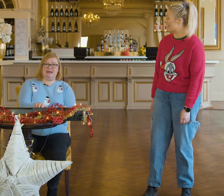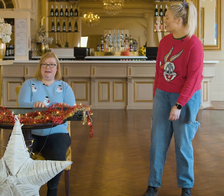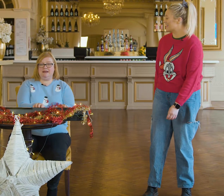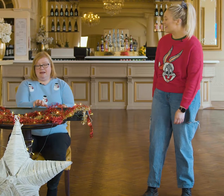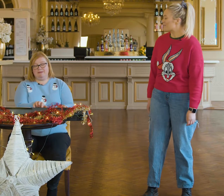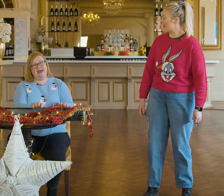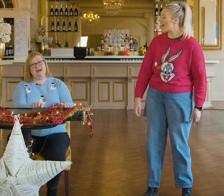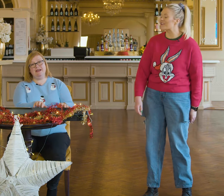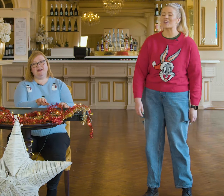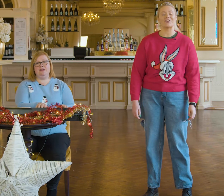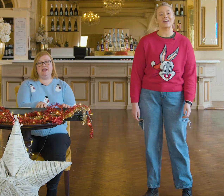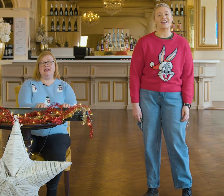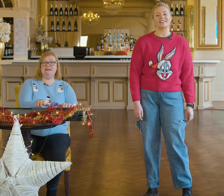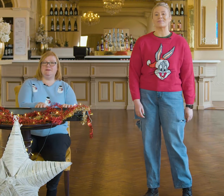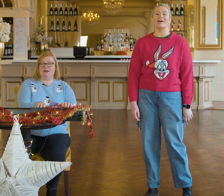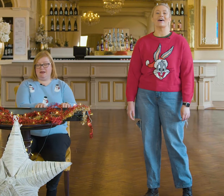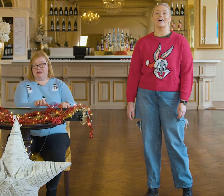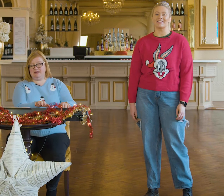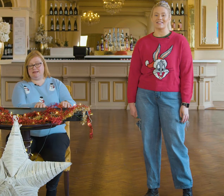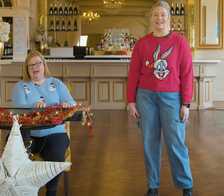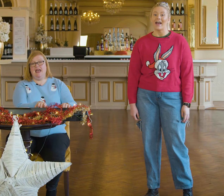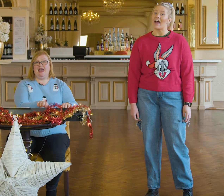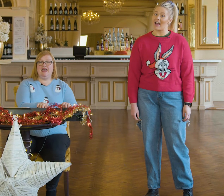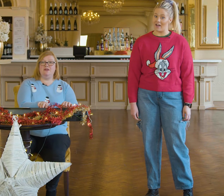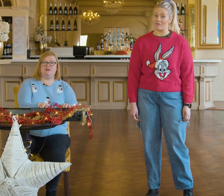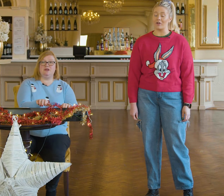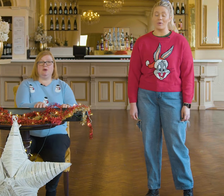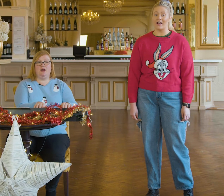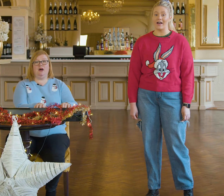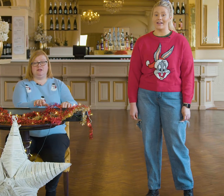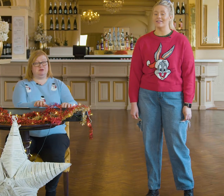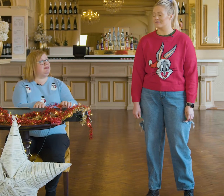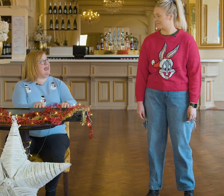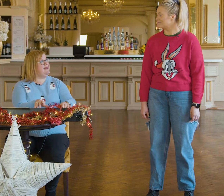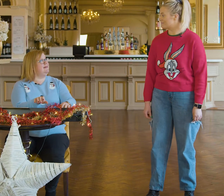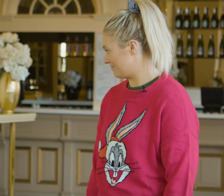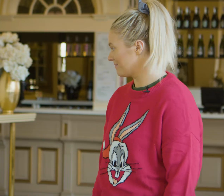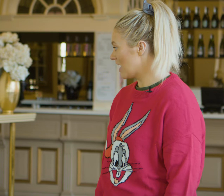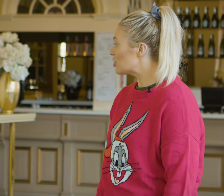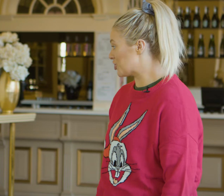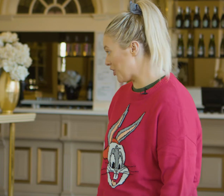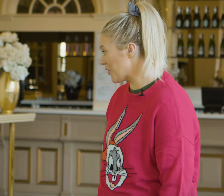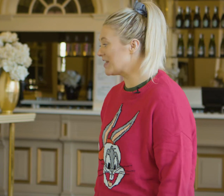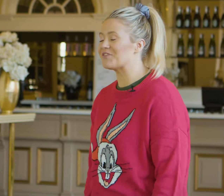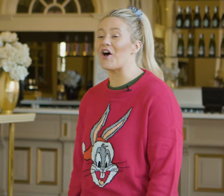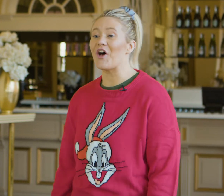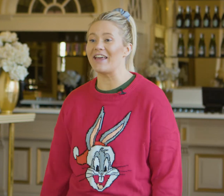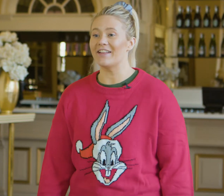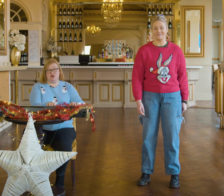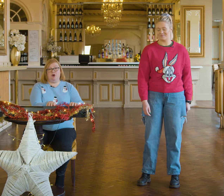understanding. Merry Christmas, everyone. Should we do it again? Snow is falling Snow